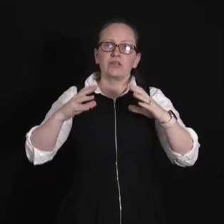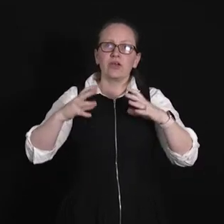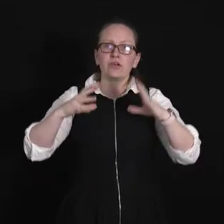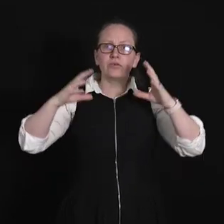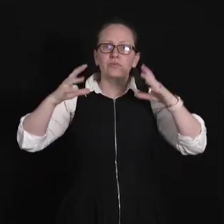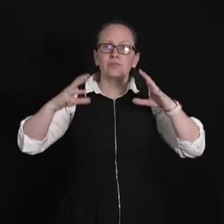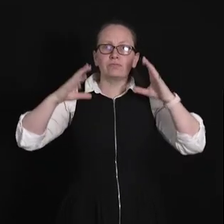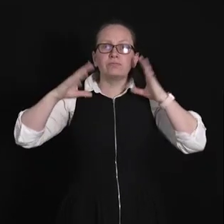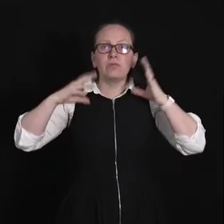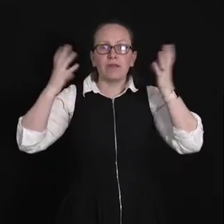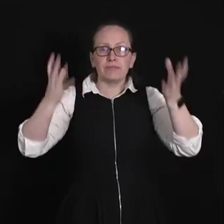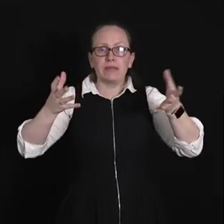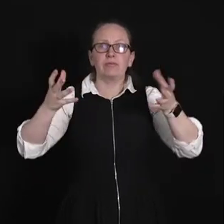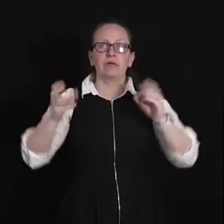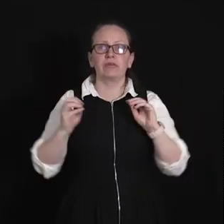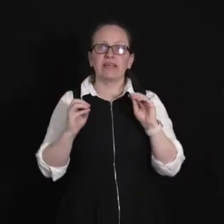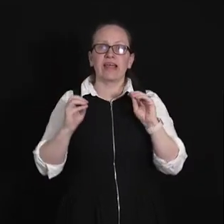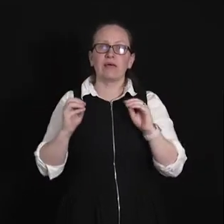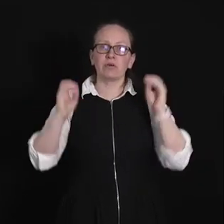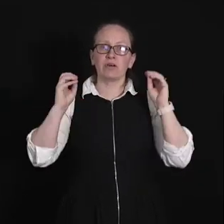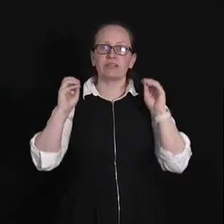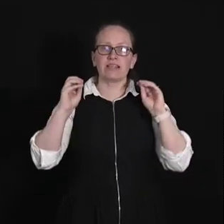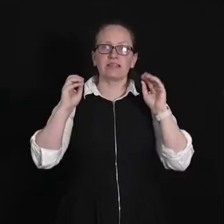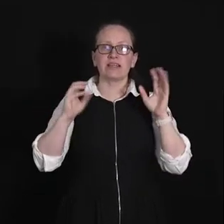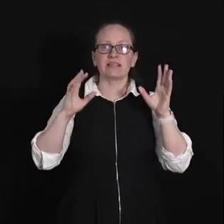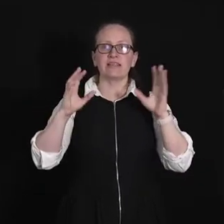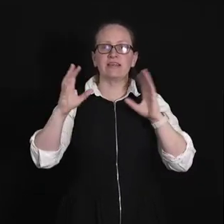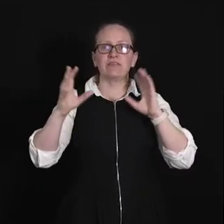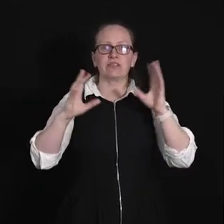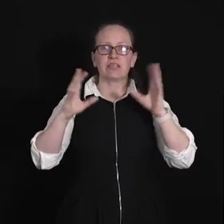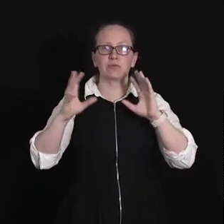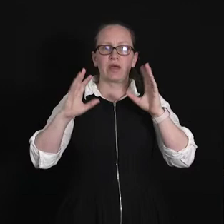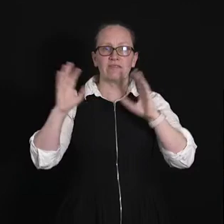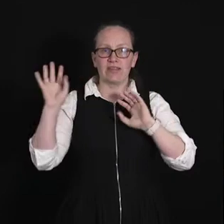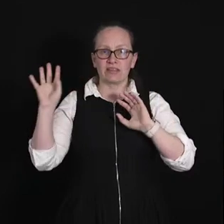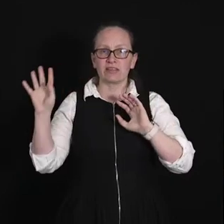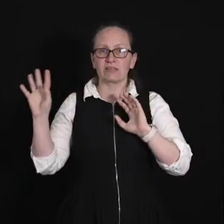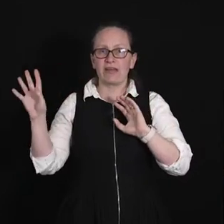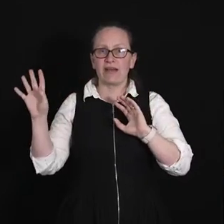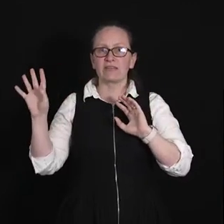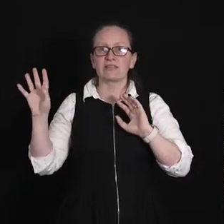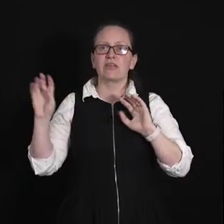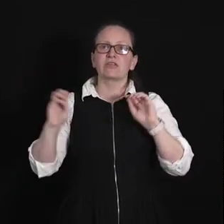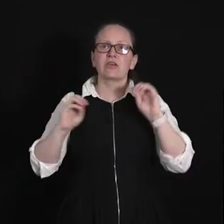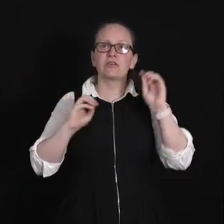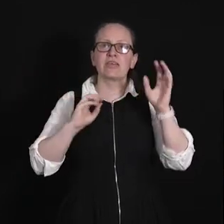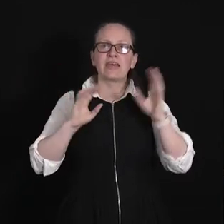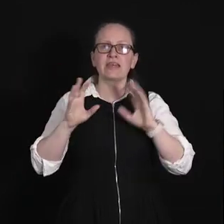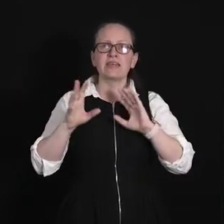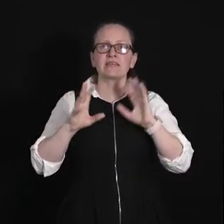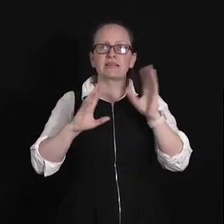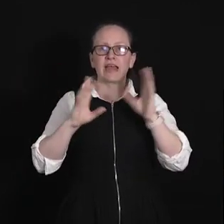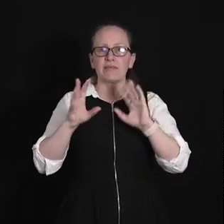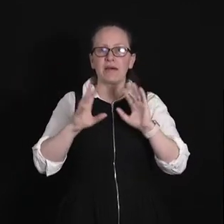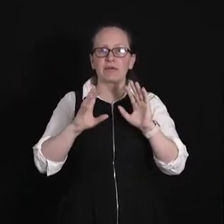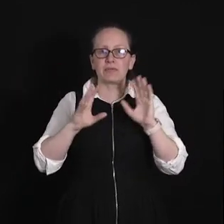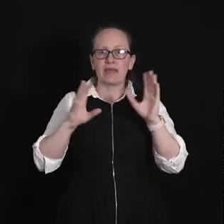So, what people were looking at was intensity versus wavelength graphs. So they came up with